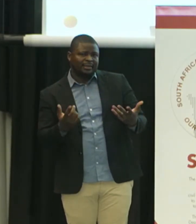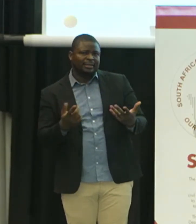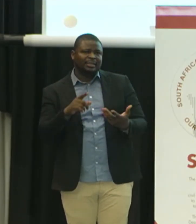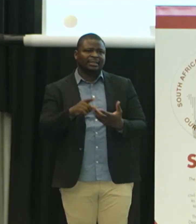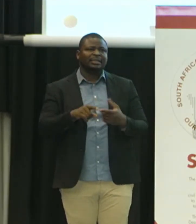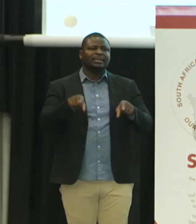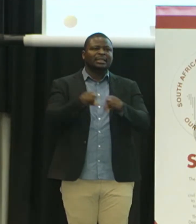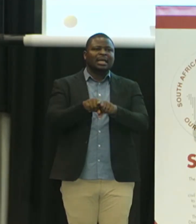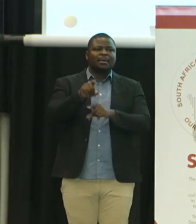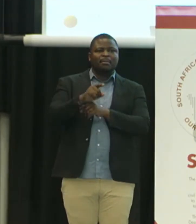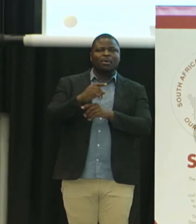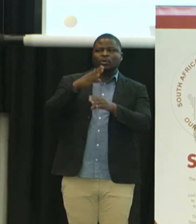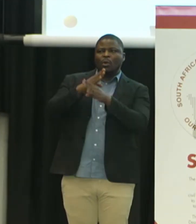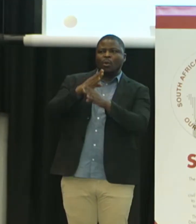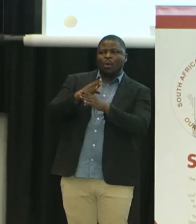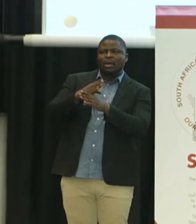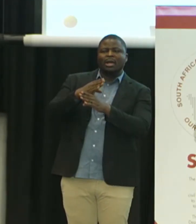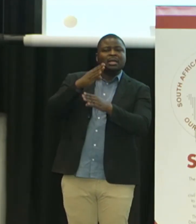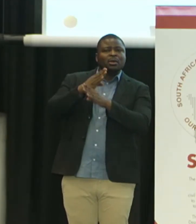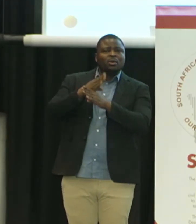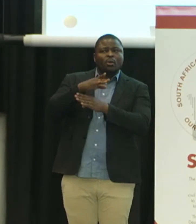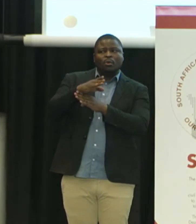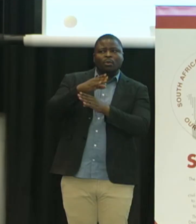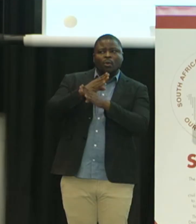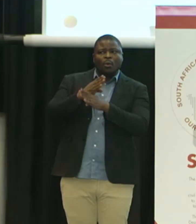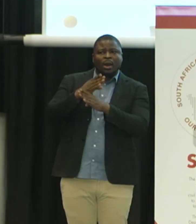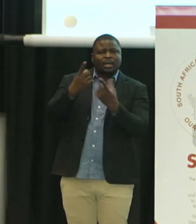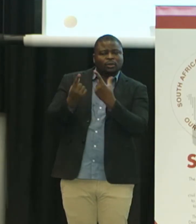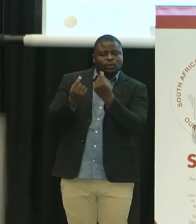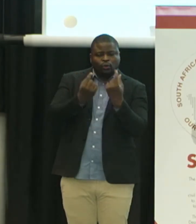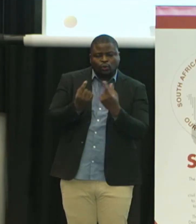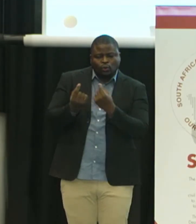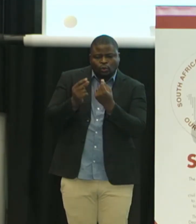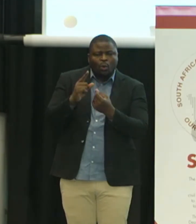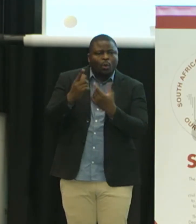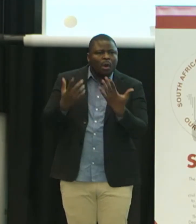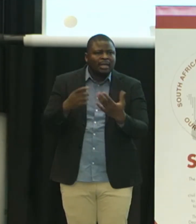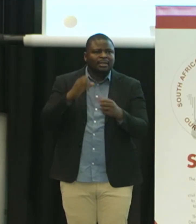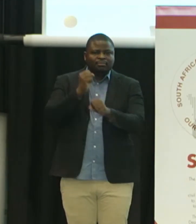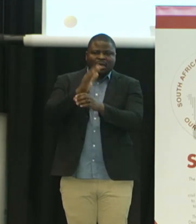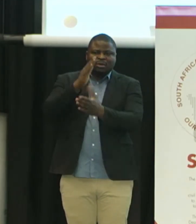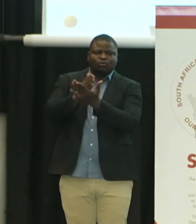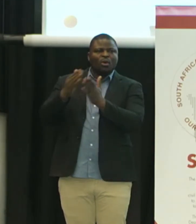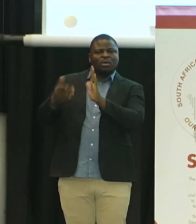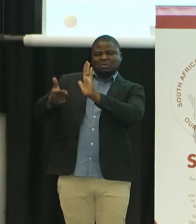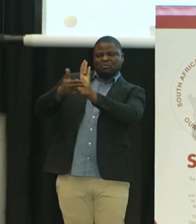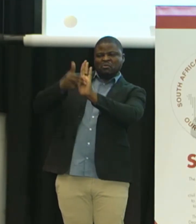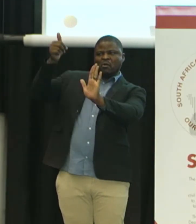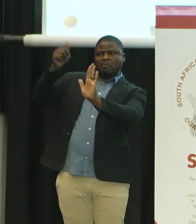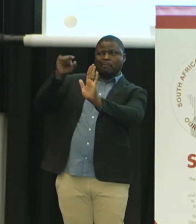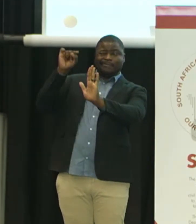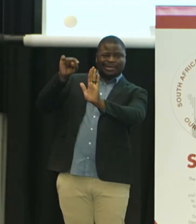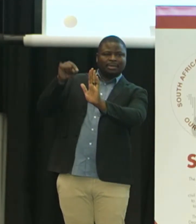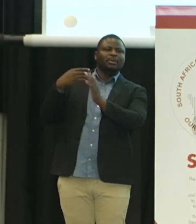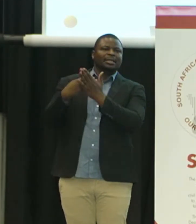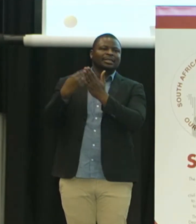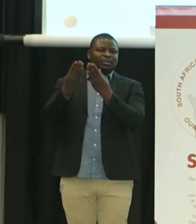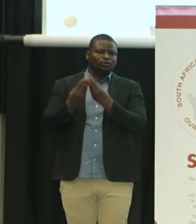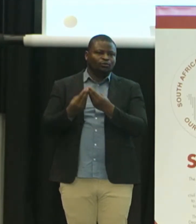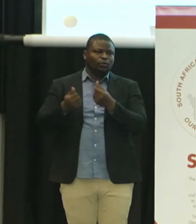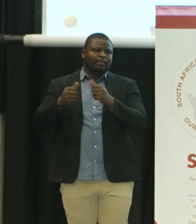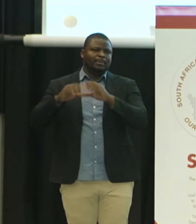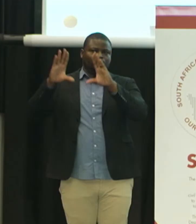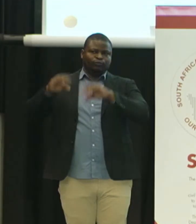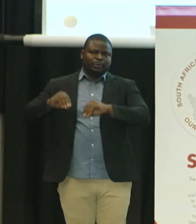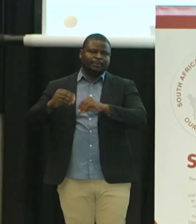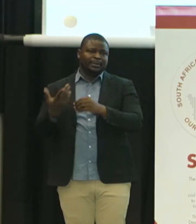work is being put in place to ensure that we reverse stigma and discrimination and ensure equitable